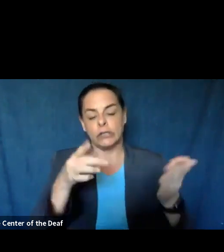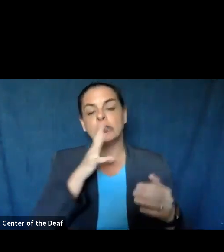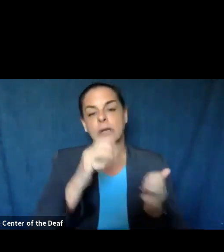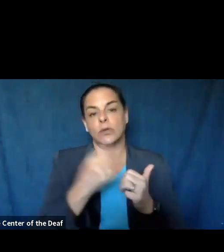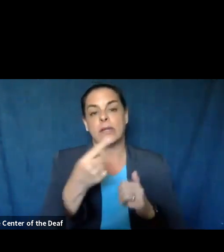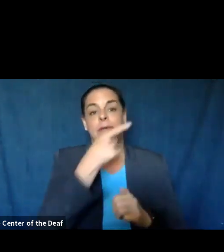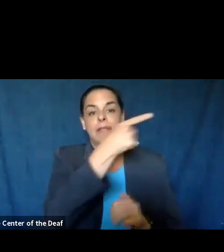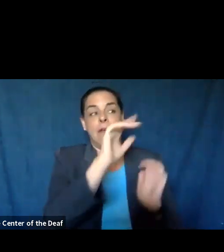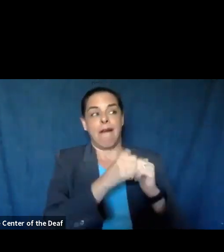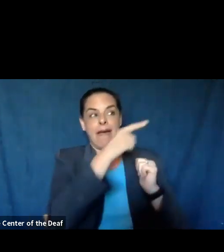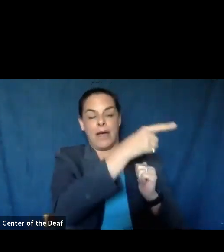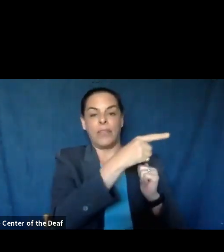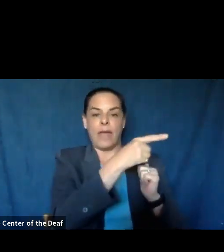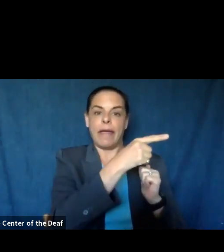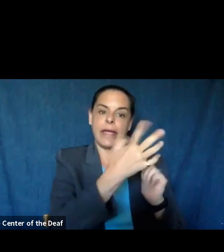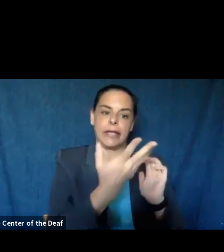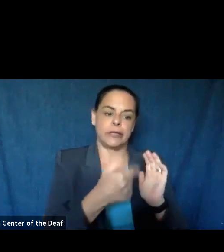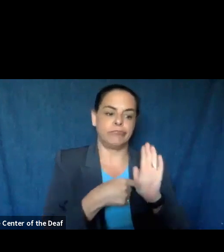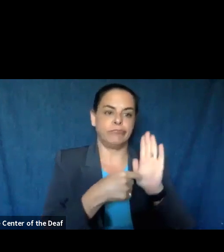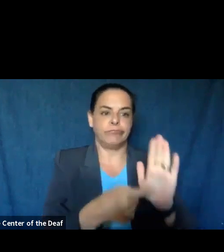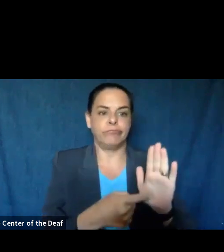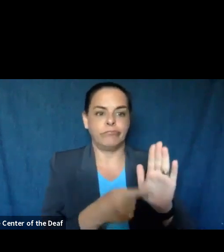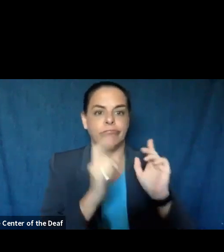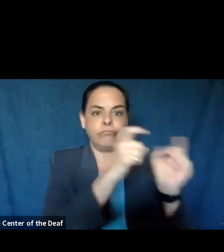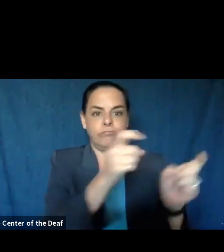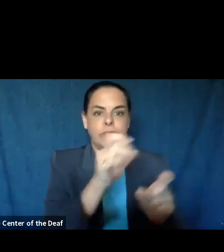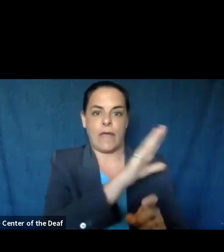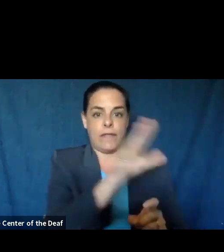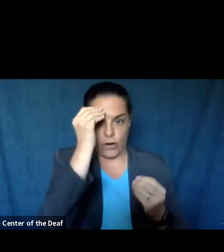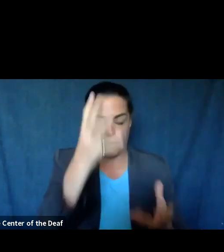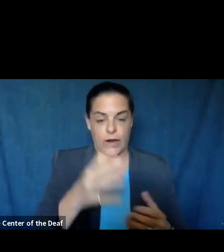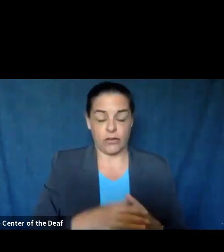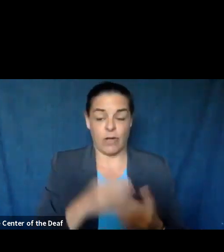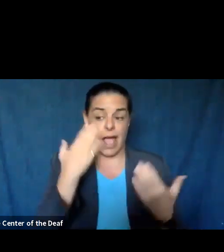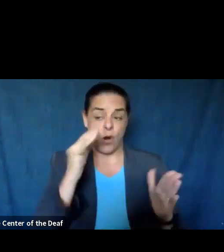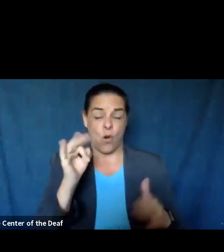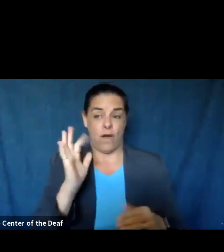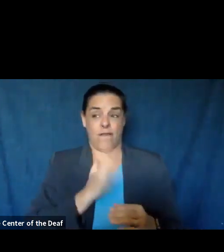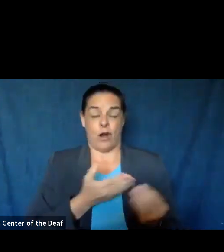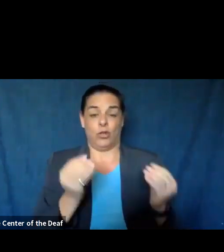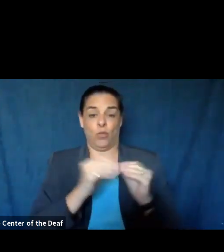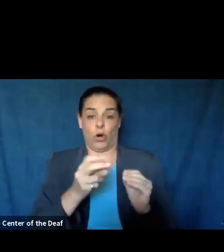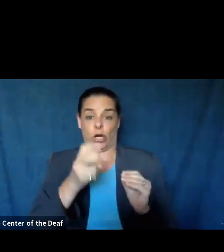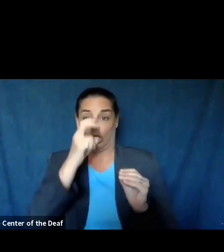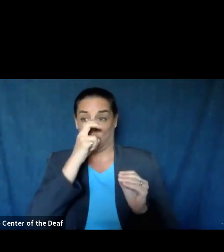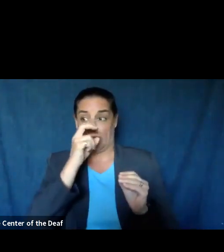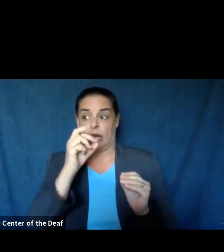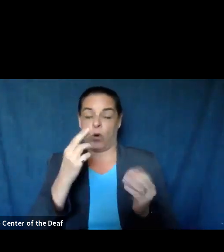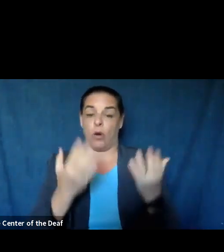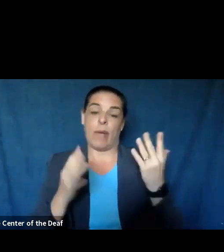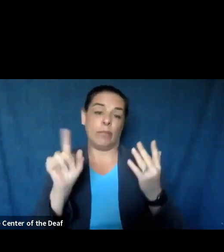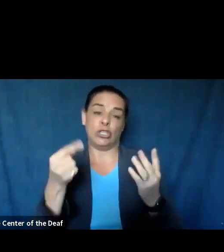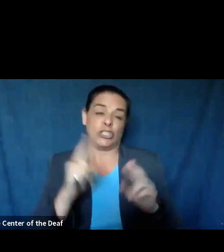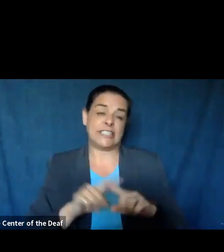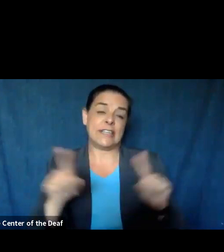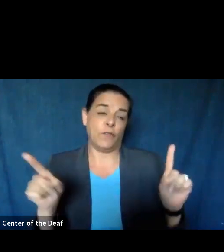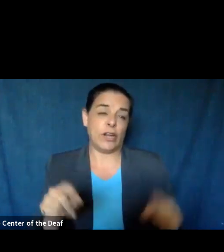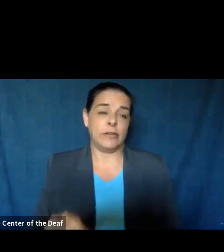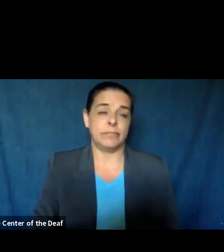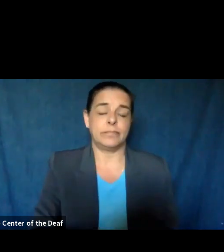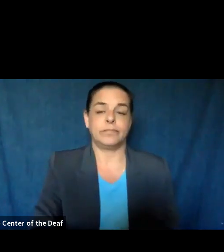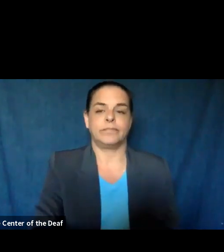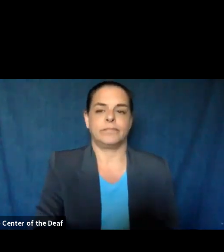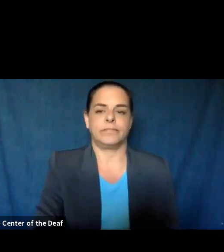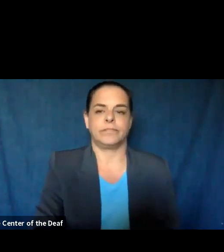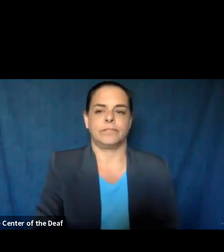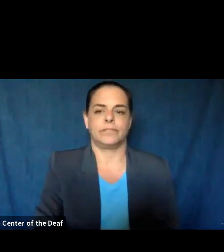they're presenting their data. But I don't know about whether it's more extreme or maybe perhaps just a different approach.